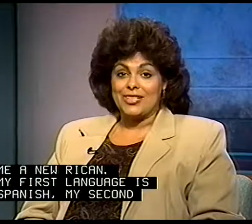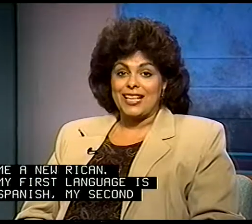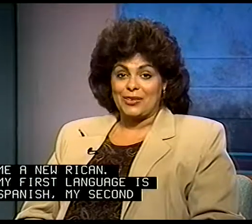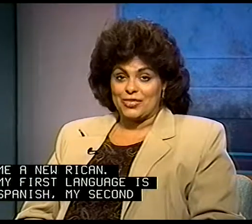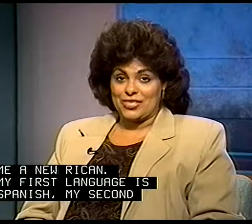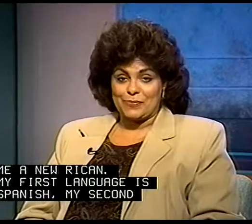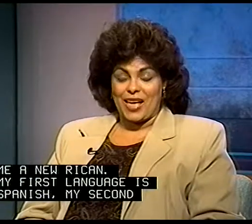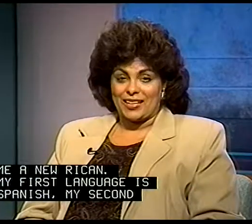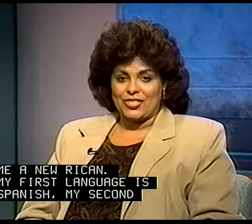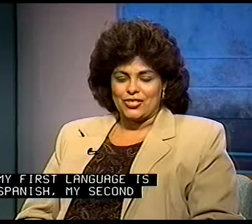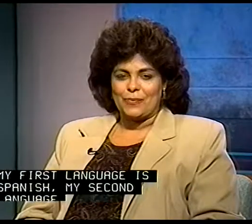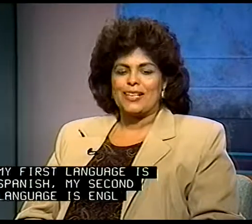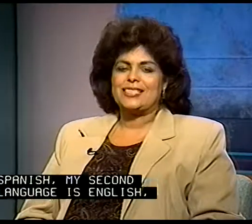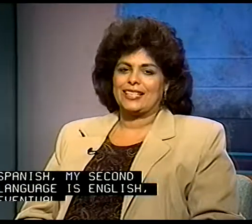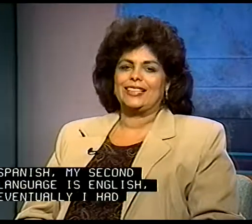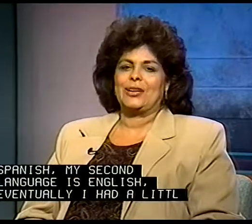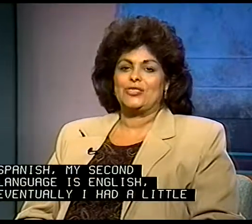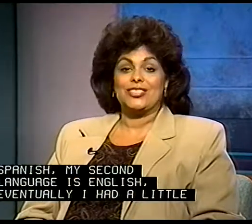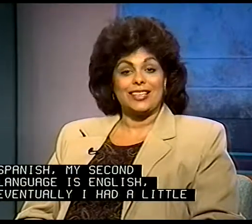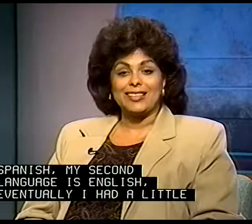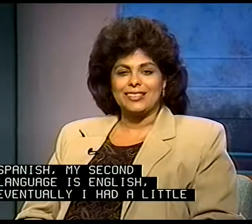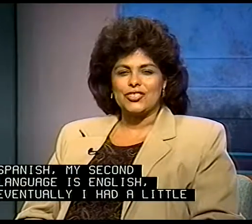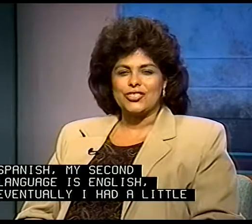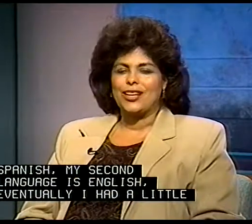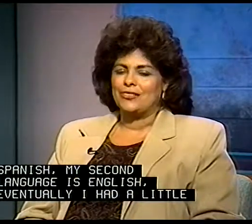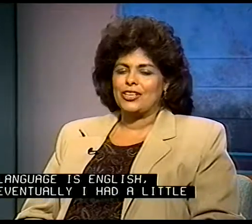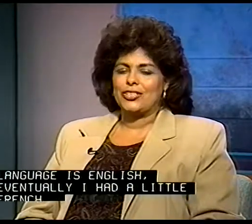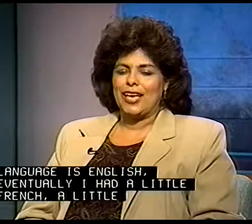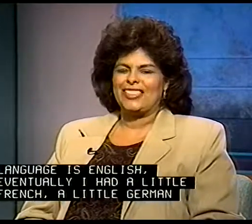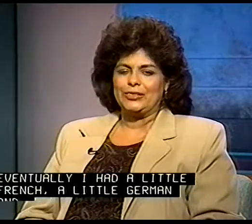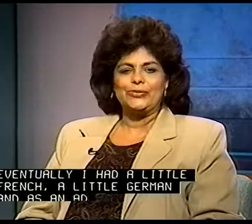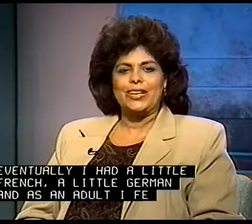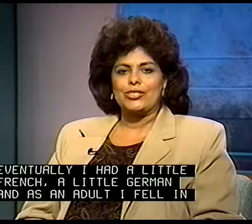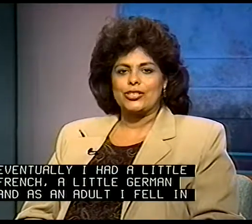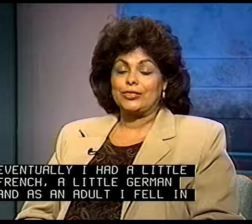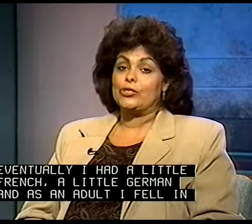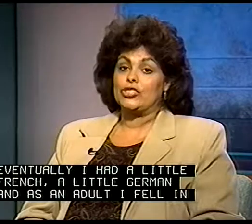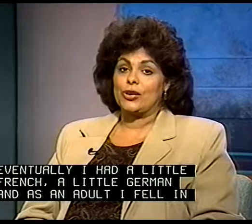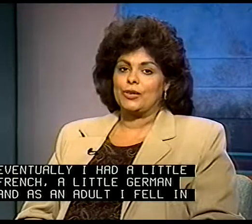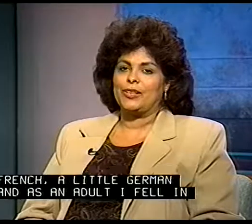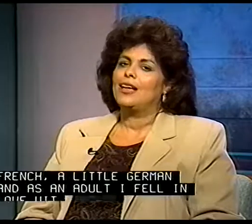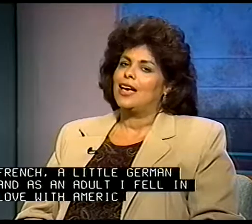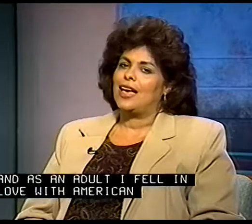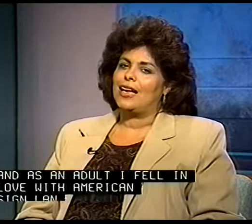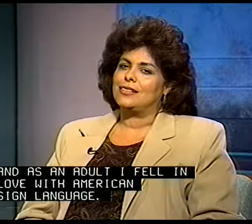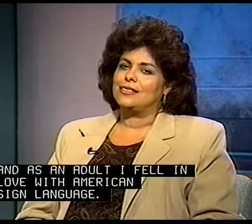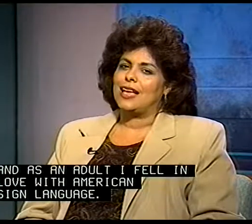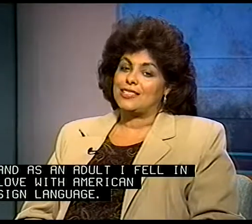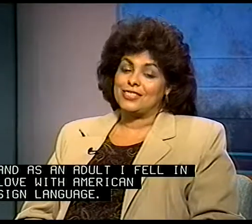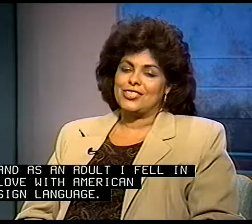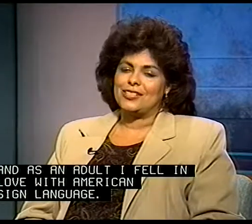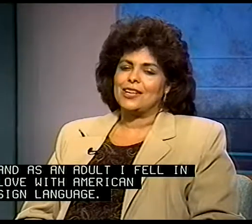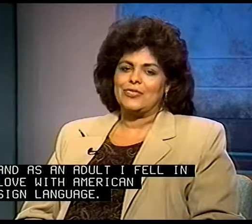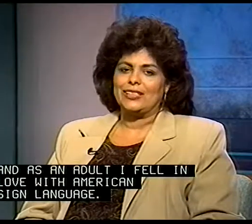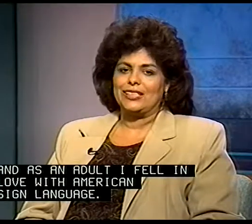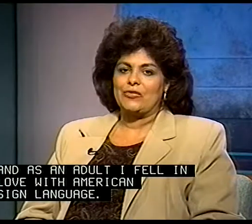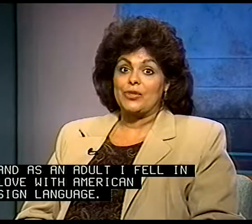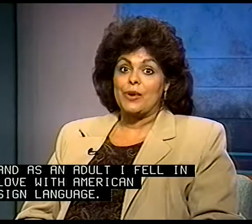first language is Spanish. My second language is English. Eventually, I had a little French, a little German, and as an adult, I fell in love with